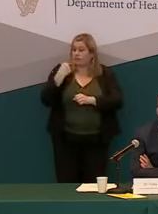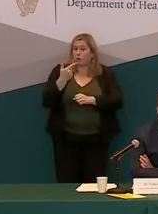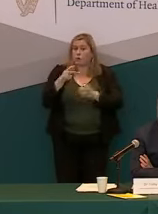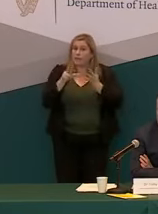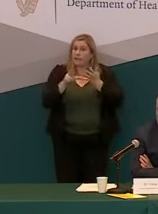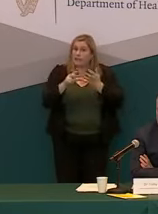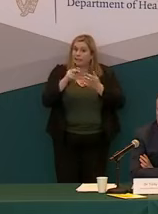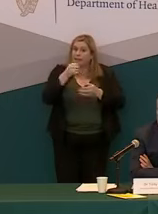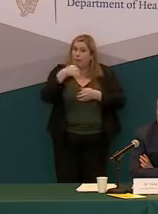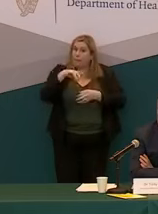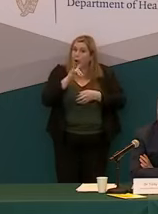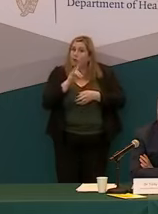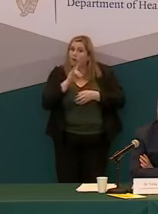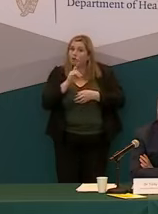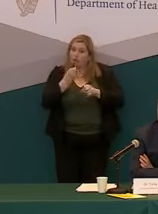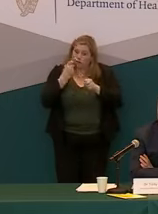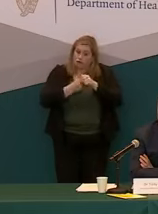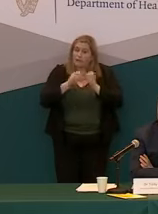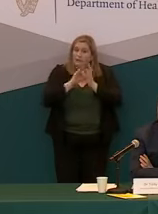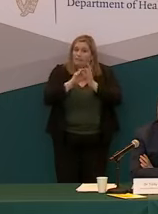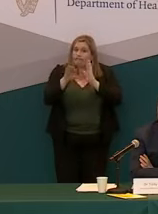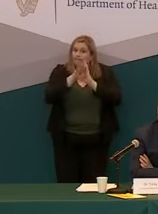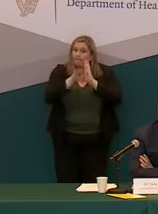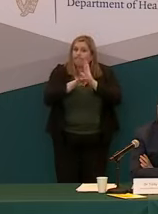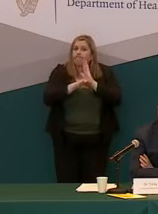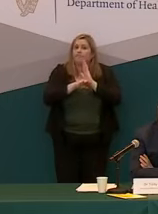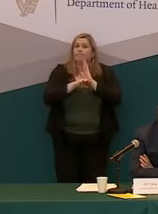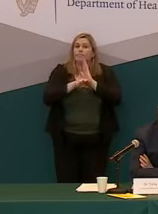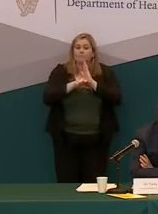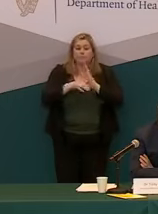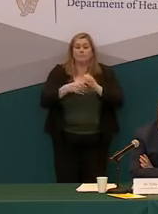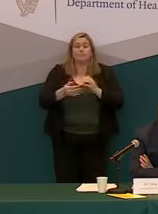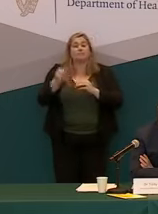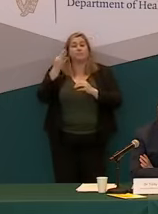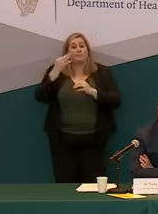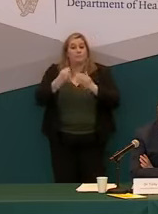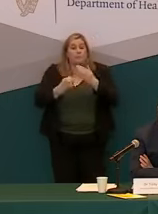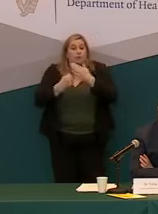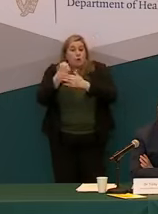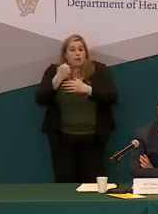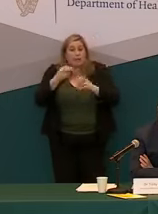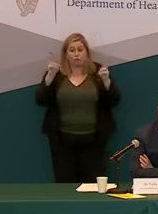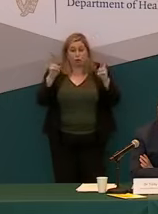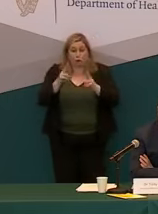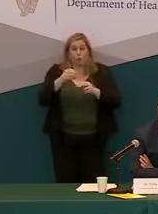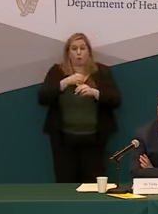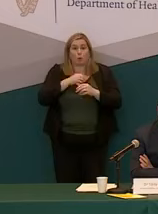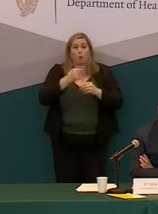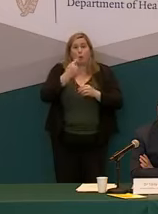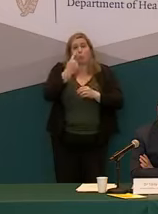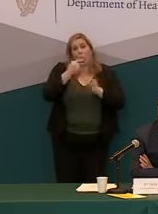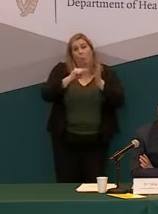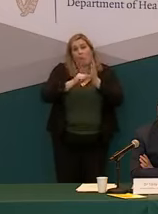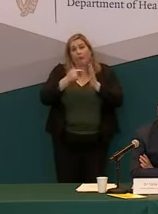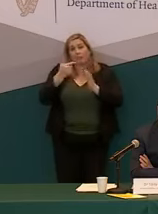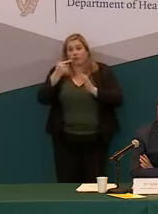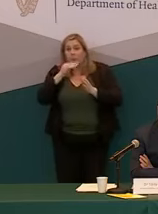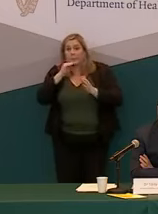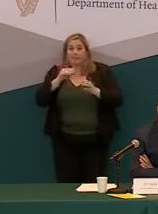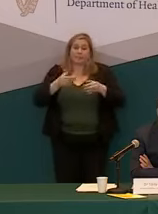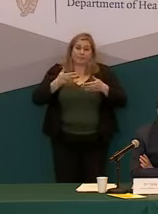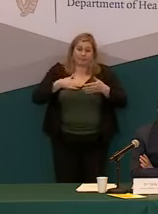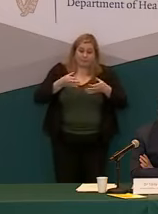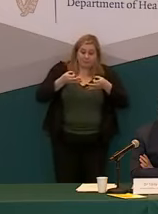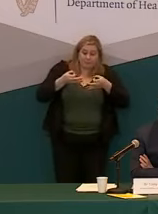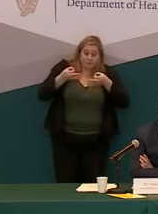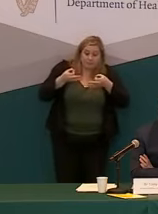March. Even if we succeed in getting the reproduction number down to 1.2, we delay the epidemic